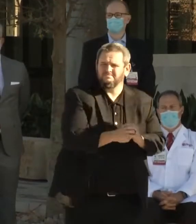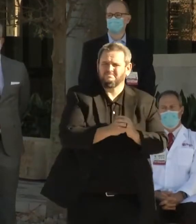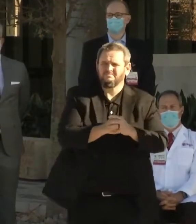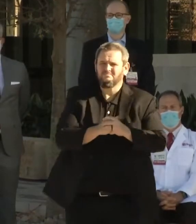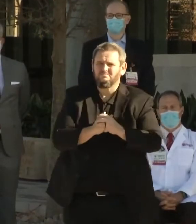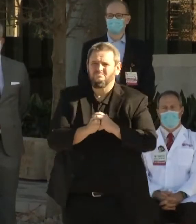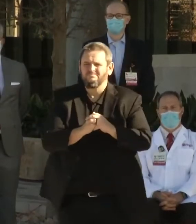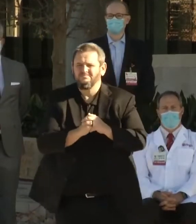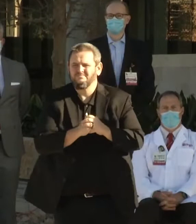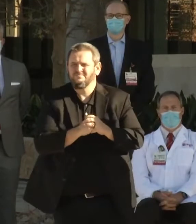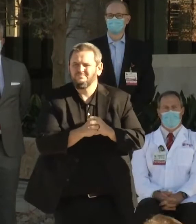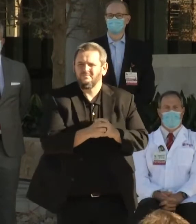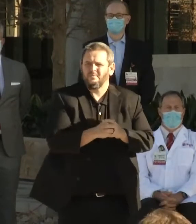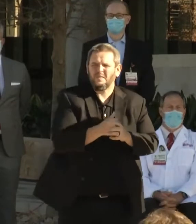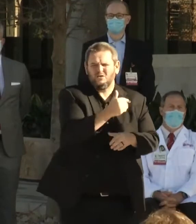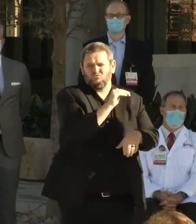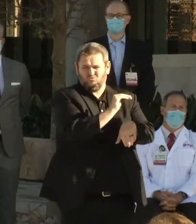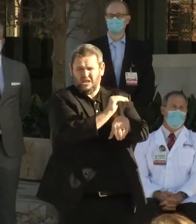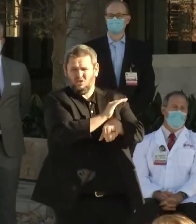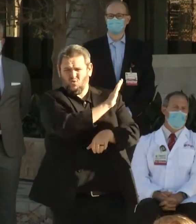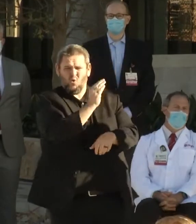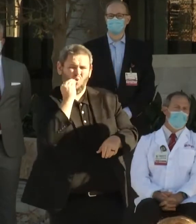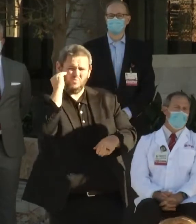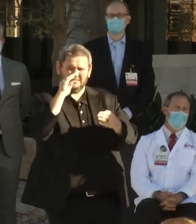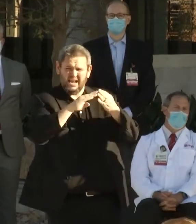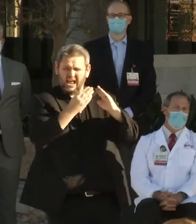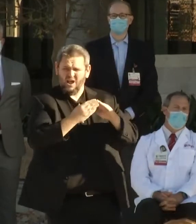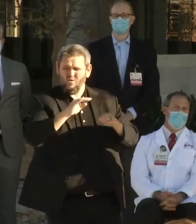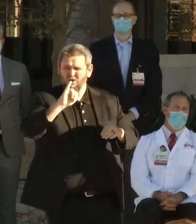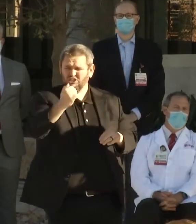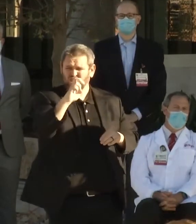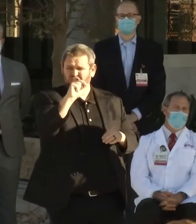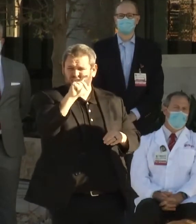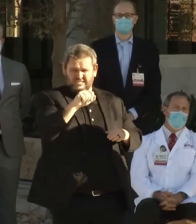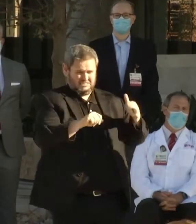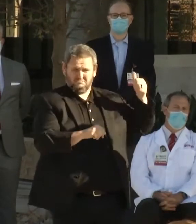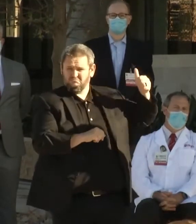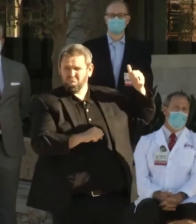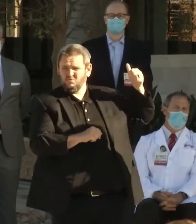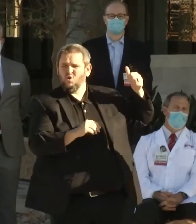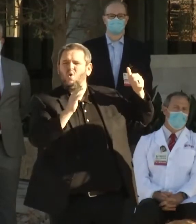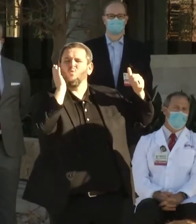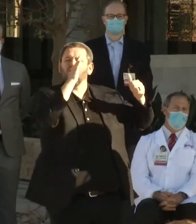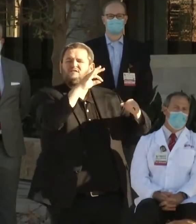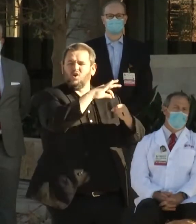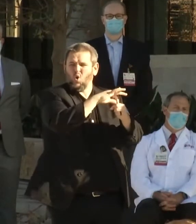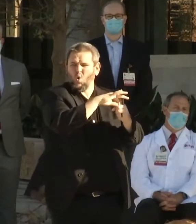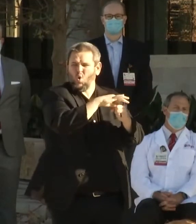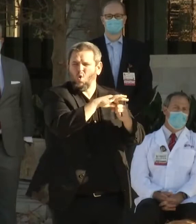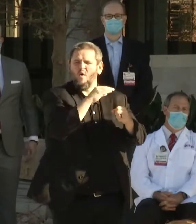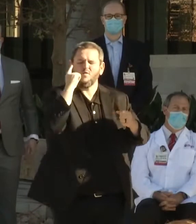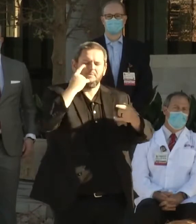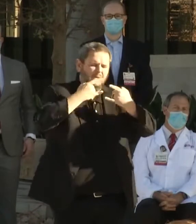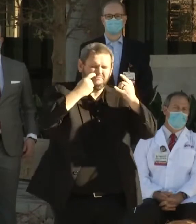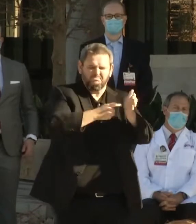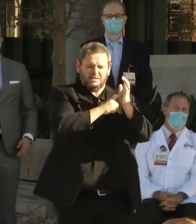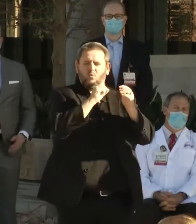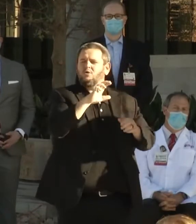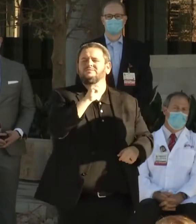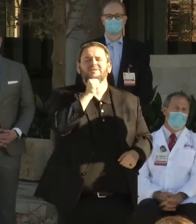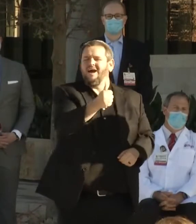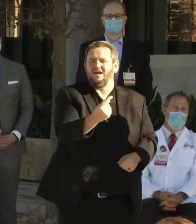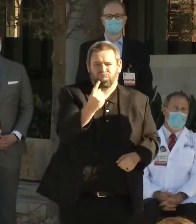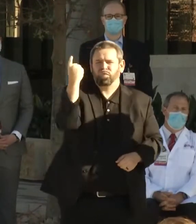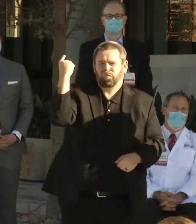Yes, sir. Tonight, your hometown and Jinx will be voting on a mask mandate. What do you say to them as the most powerful resident they